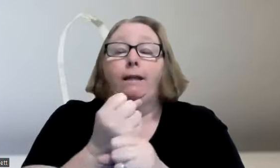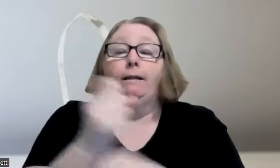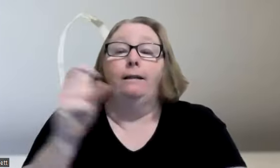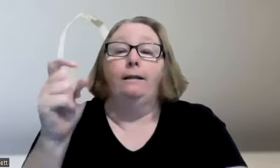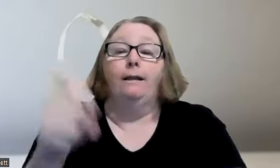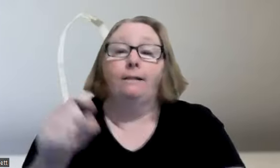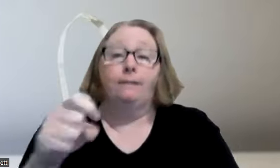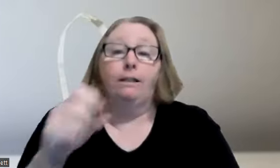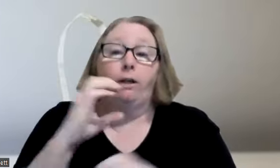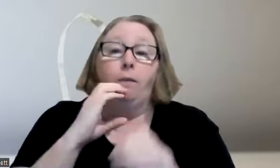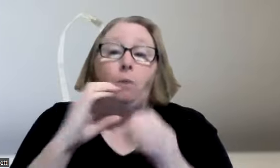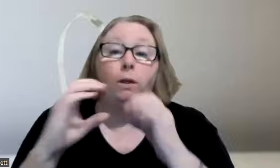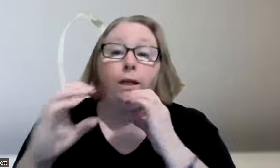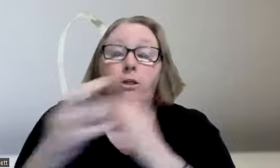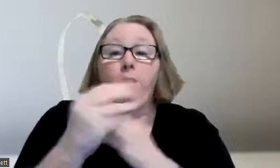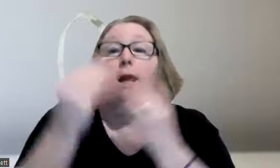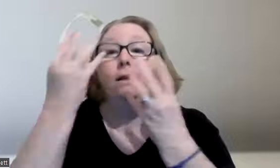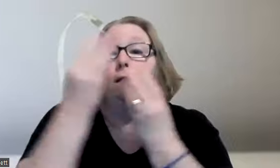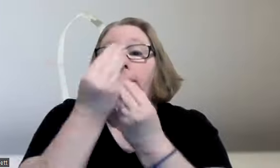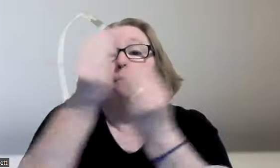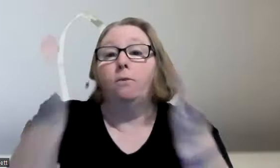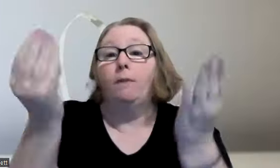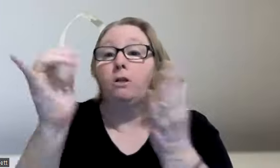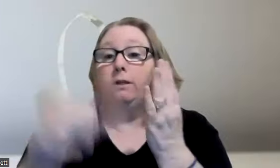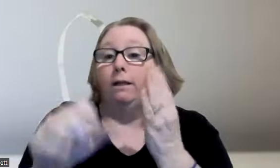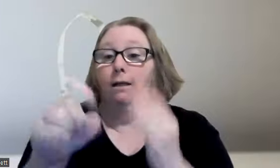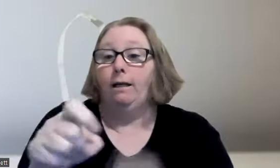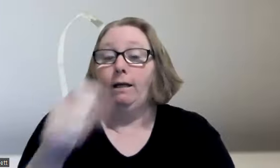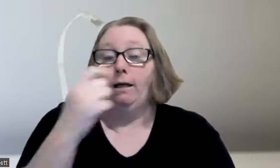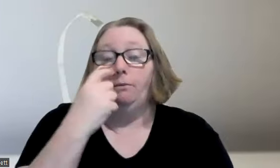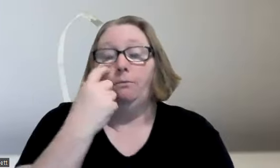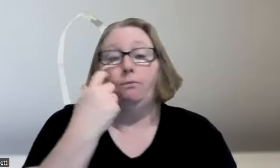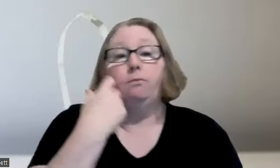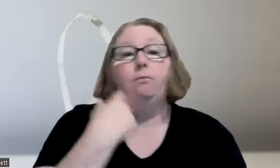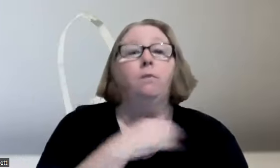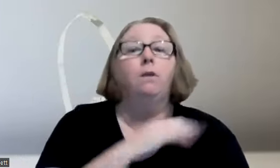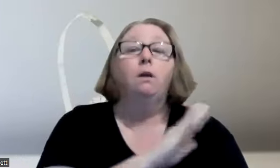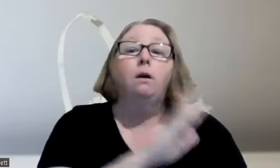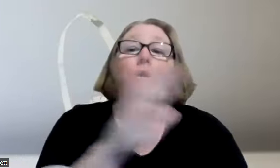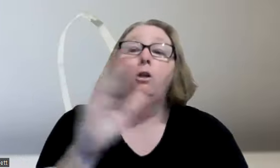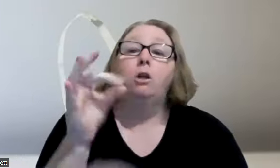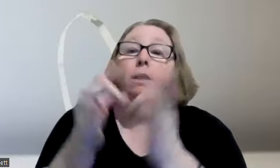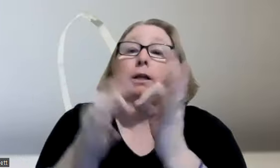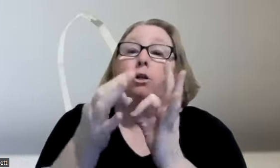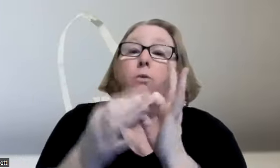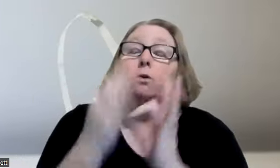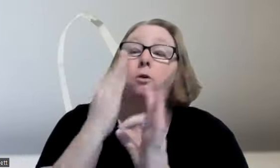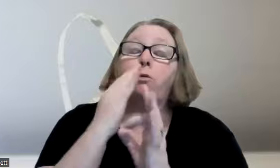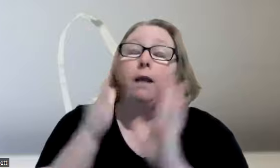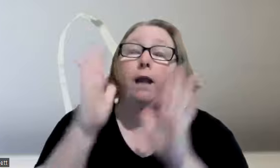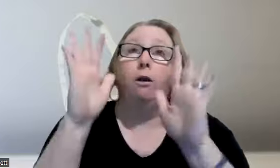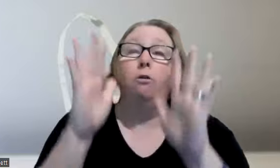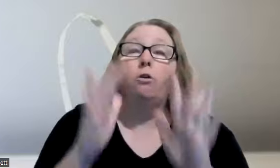the necessary communication and the information that they need. Your interpreter will be a